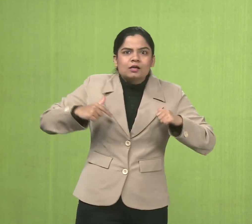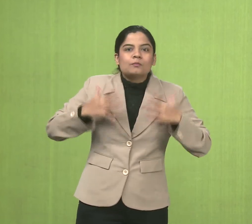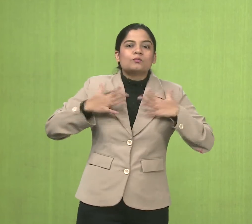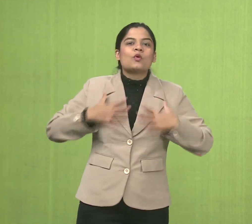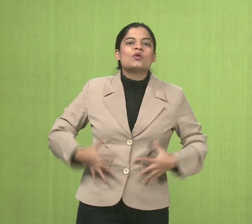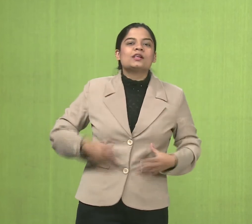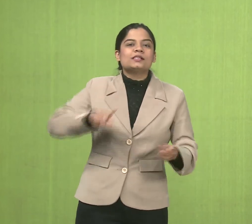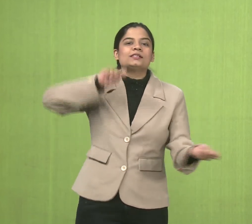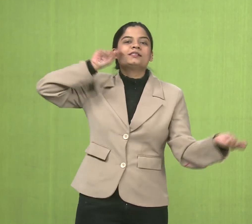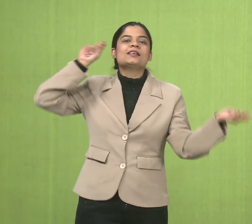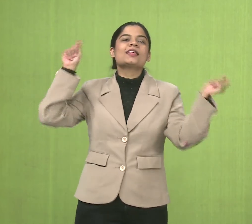their puberty.